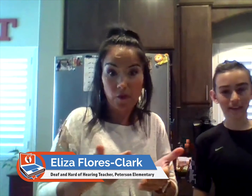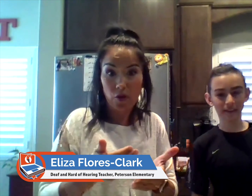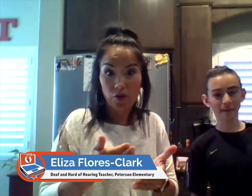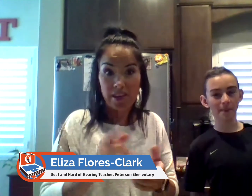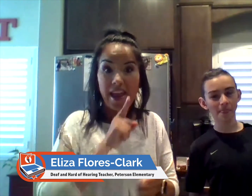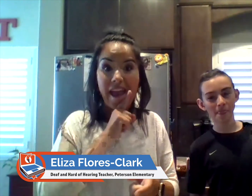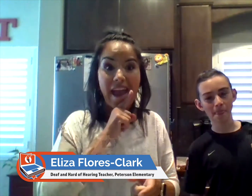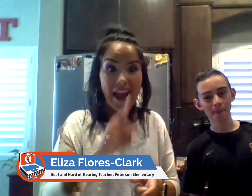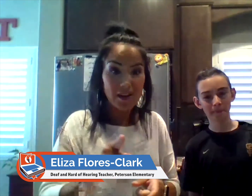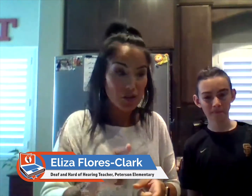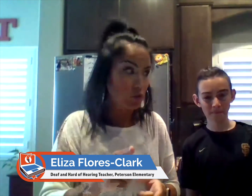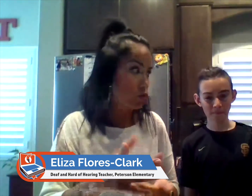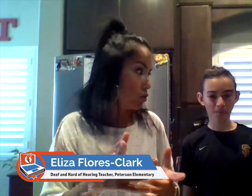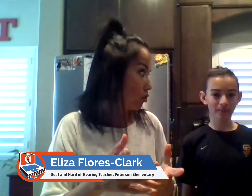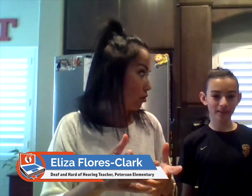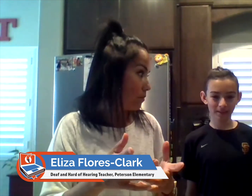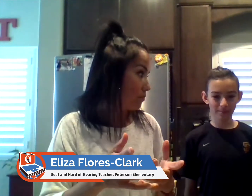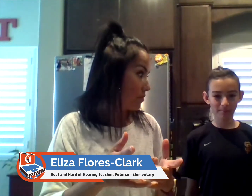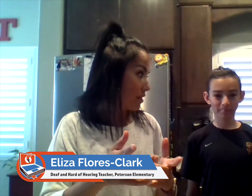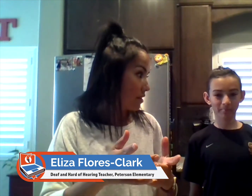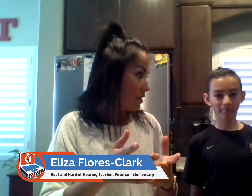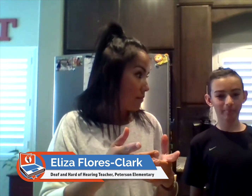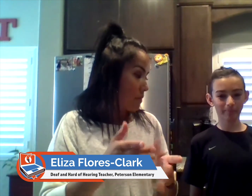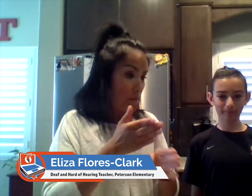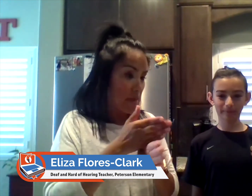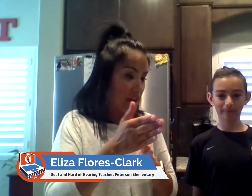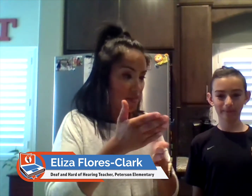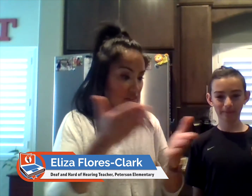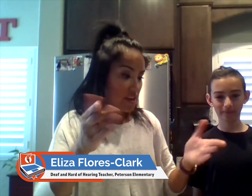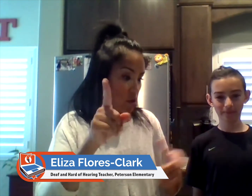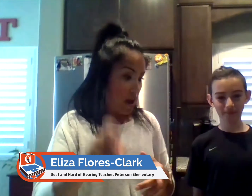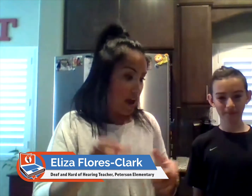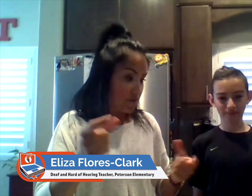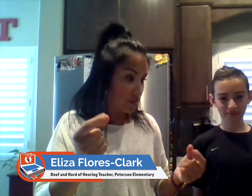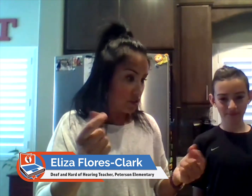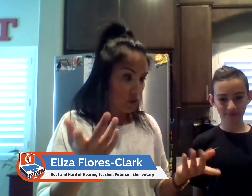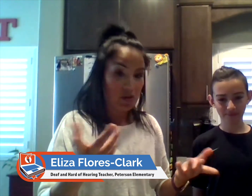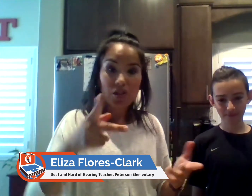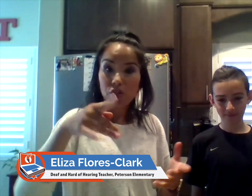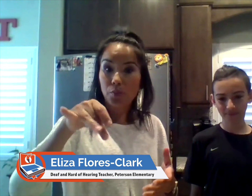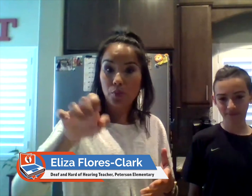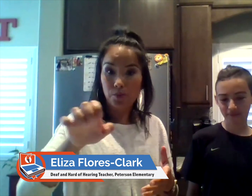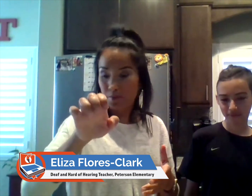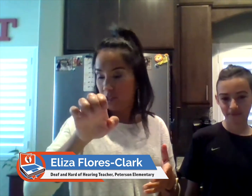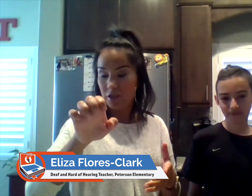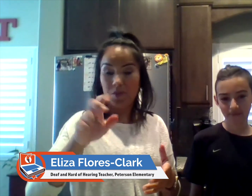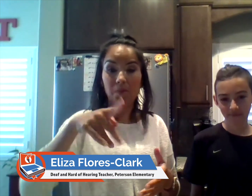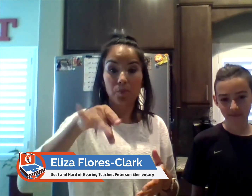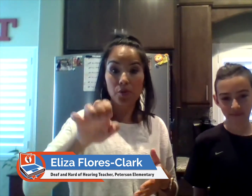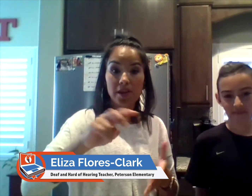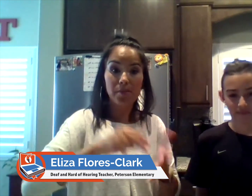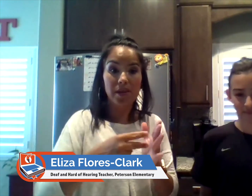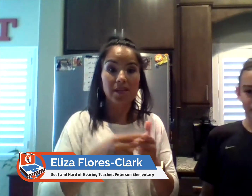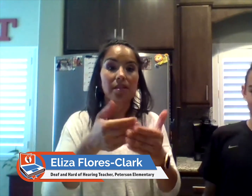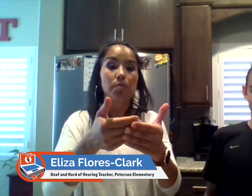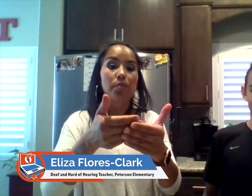the actual main thing you have to do. So, pre means